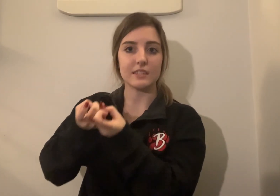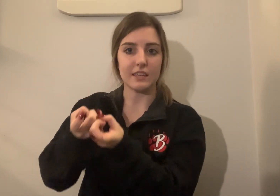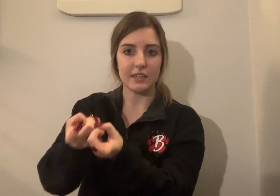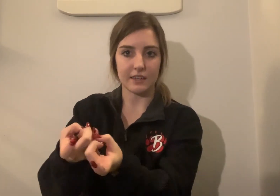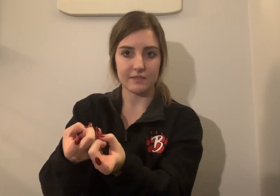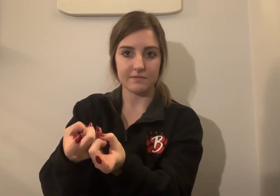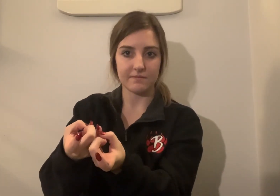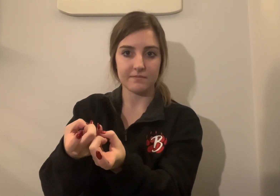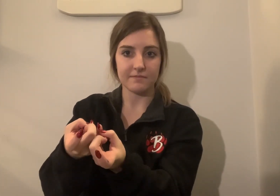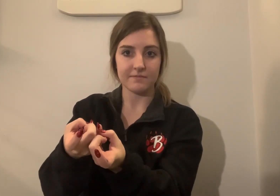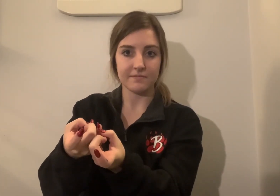Skiing.